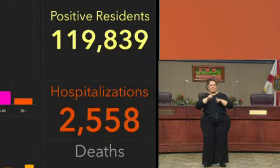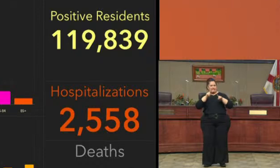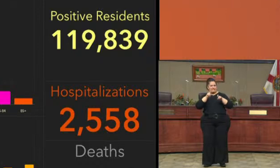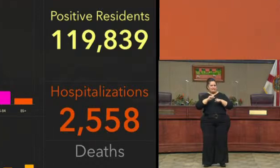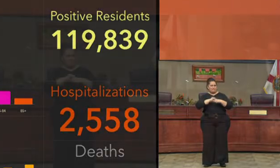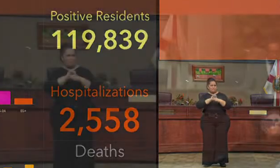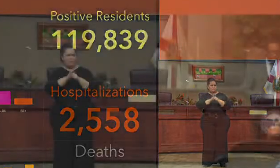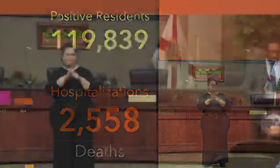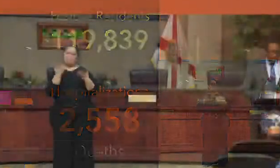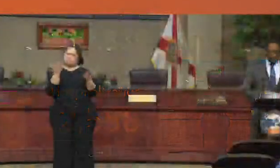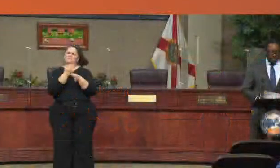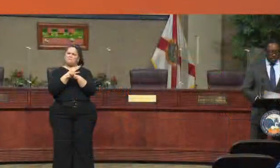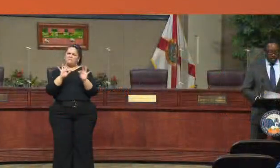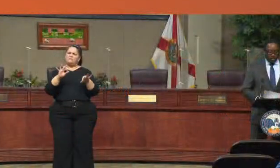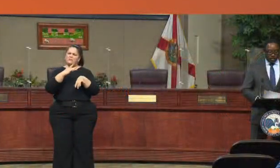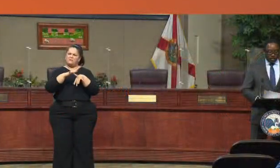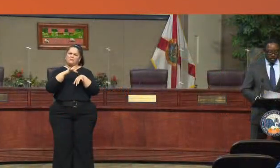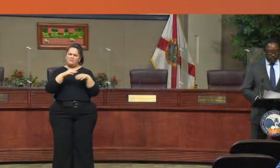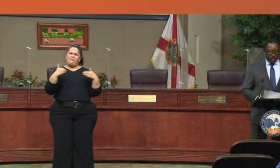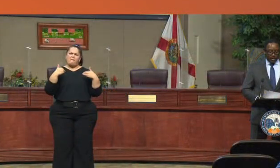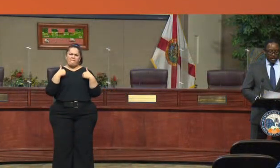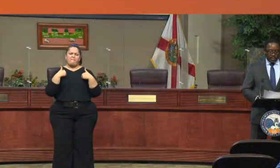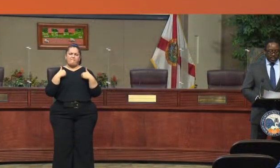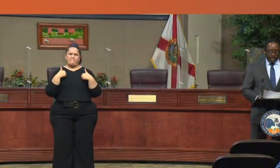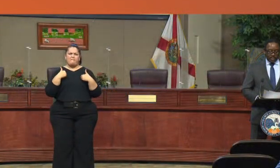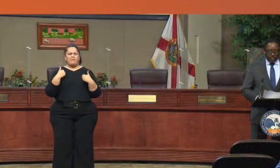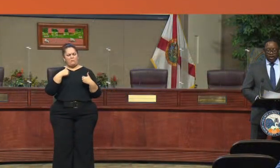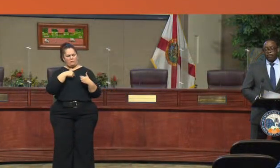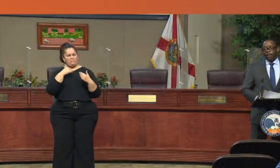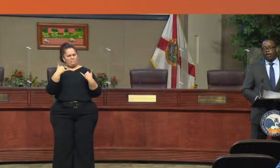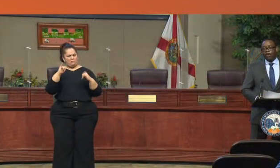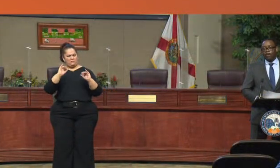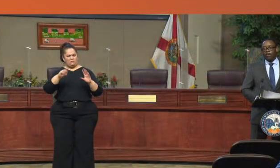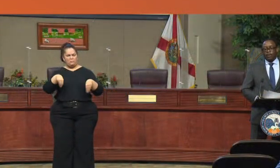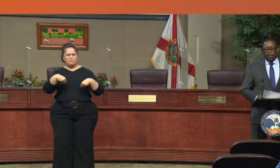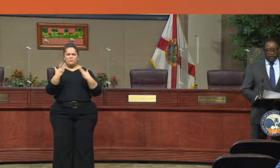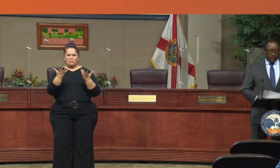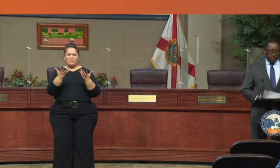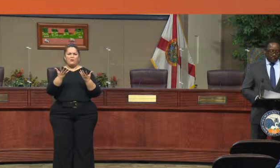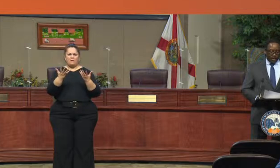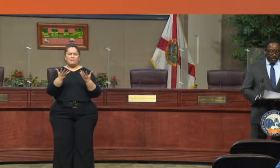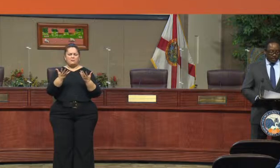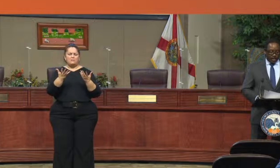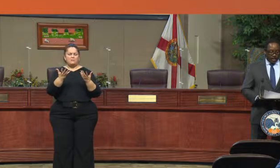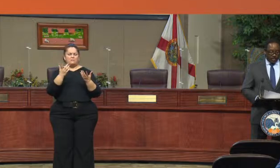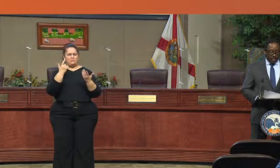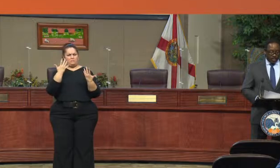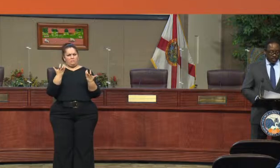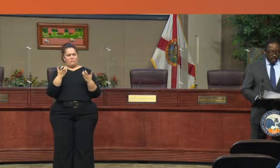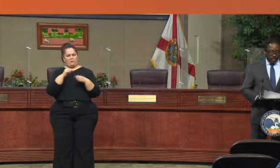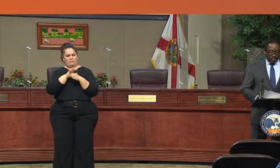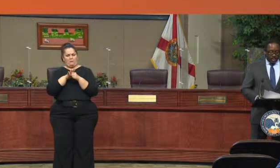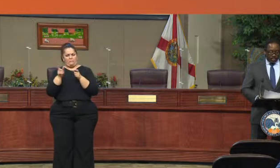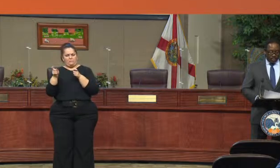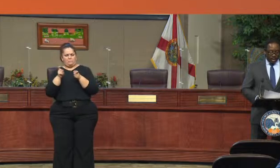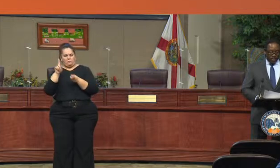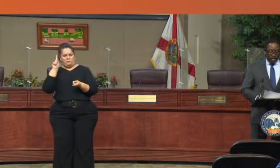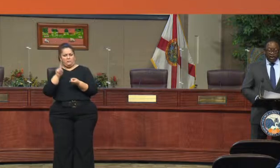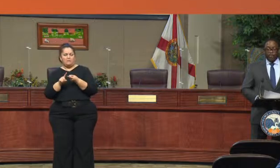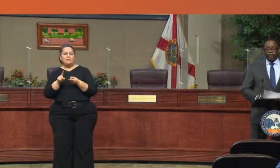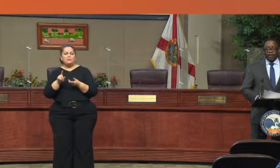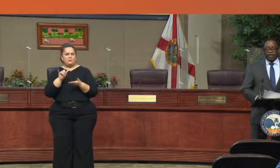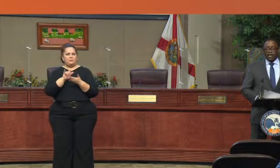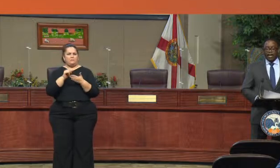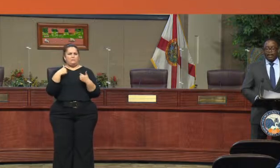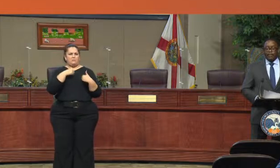County continues our commitment to free testing as part of our efforts to fight the pandemic. That is why we